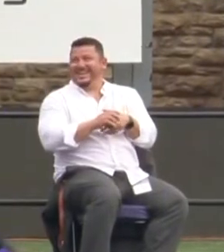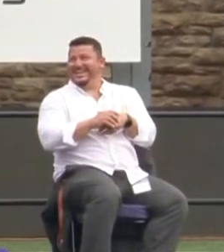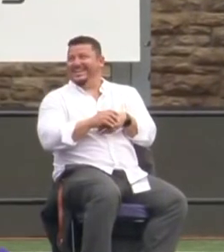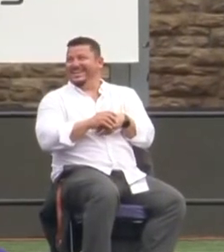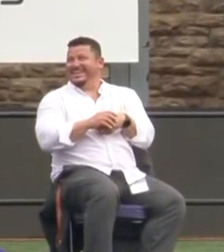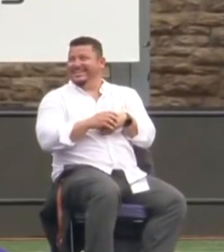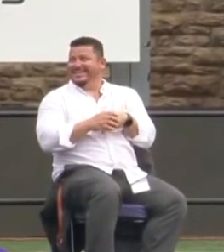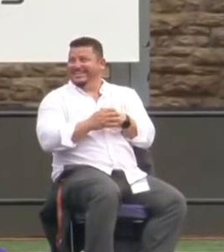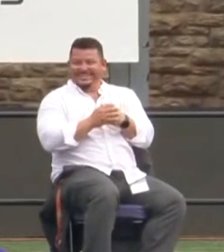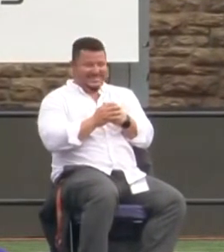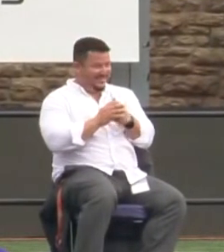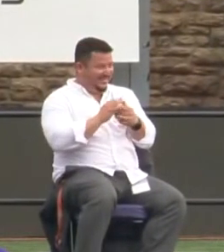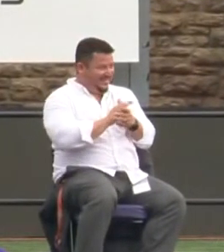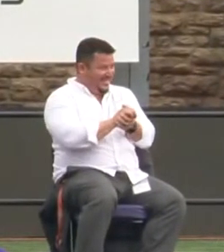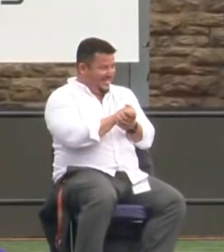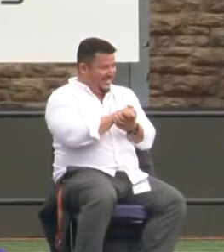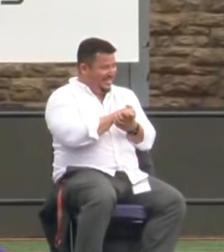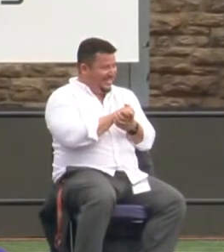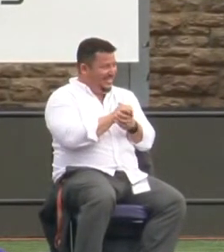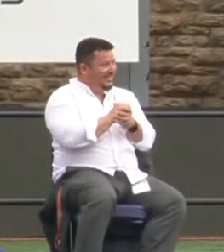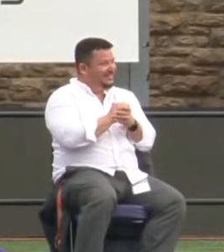Abu Sangare.